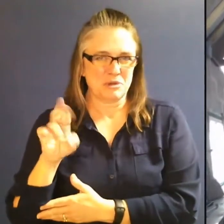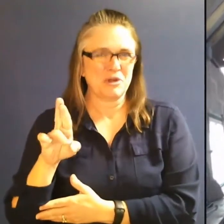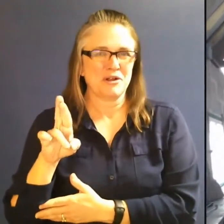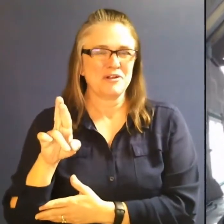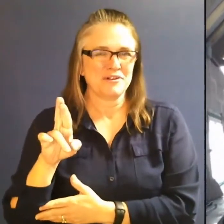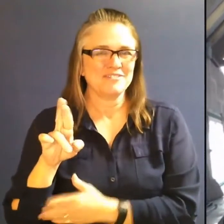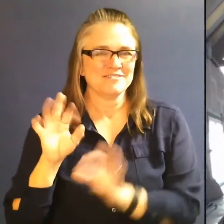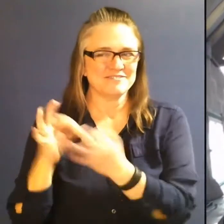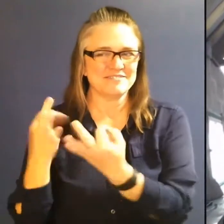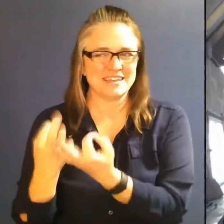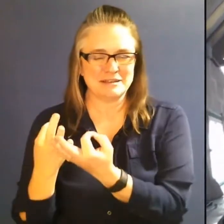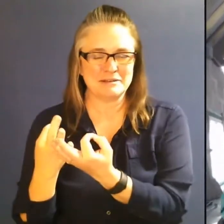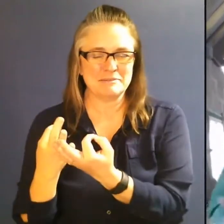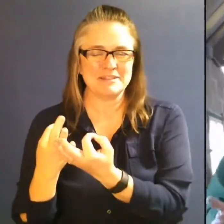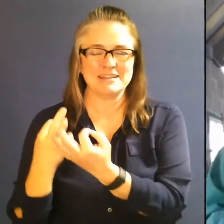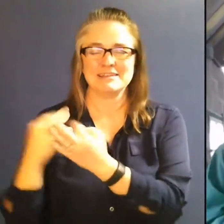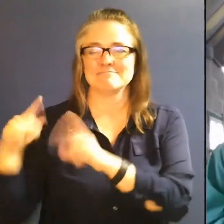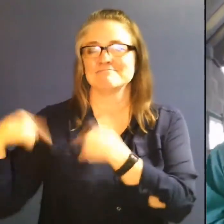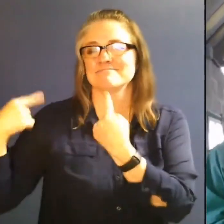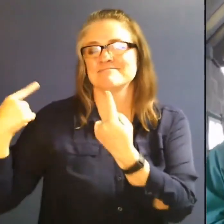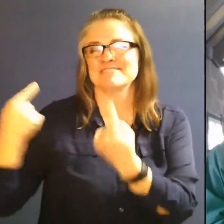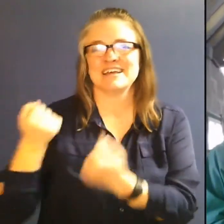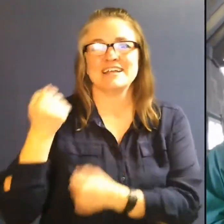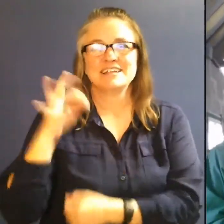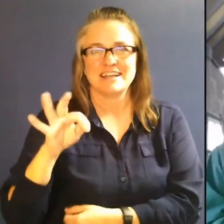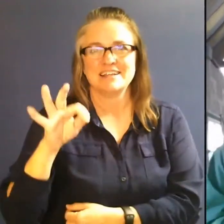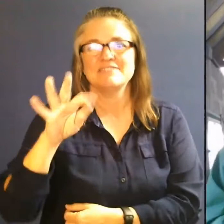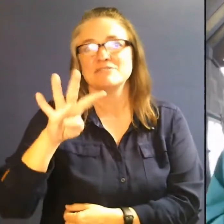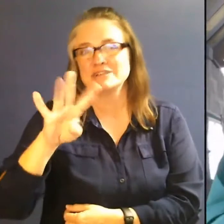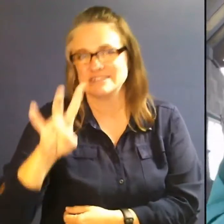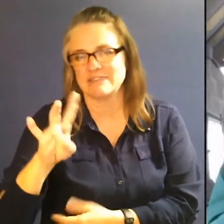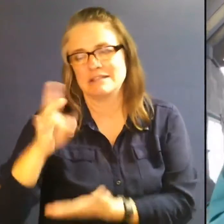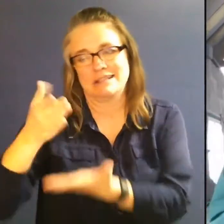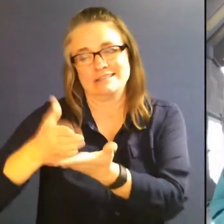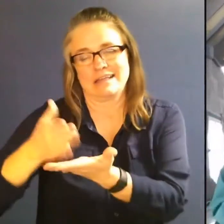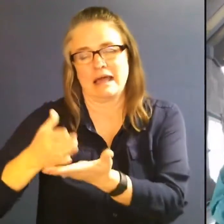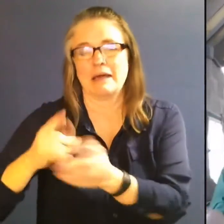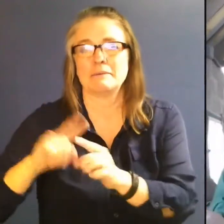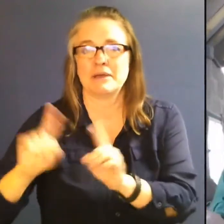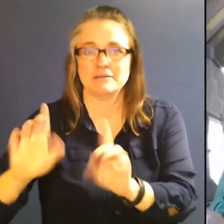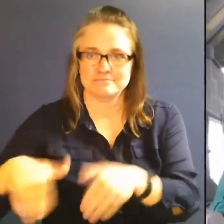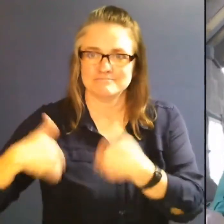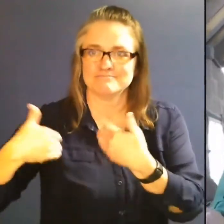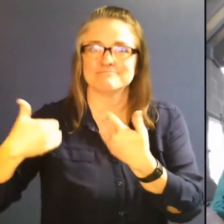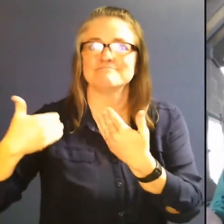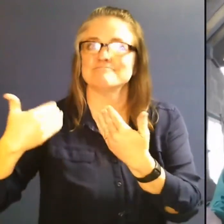this is 1947 until they stopped making it. So,